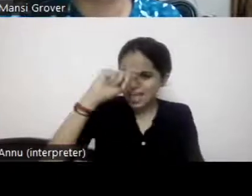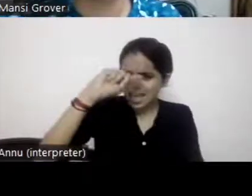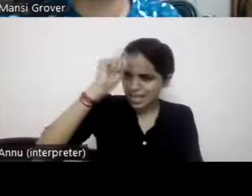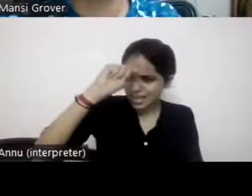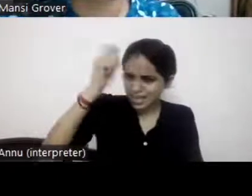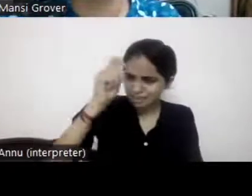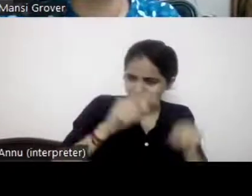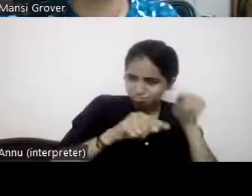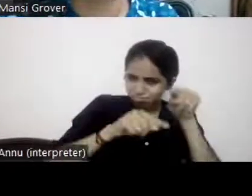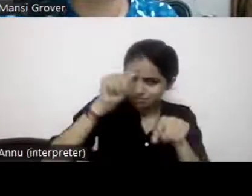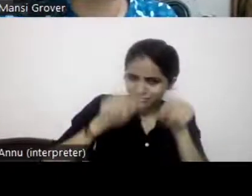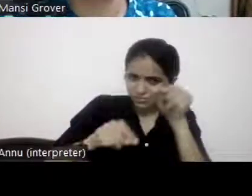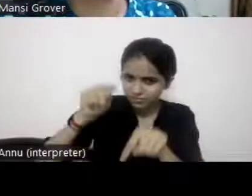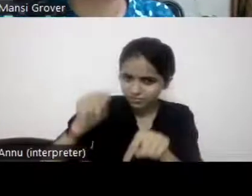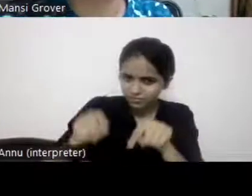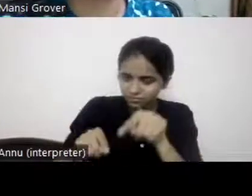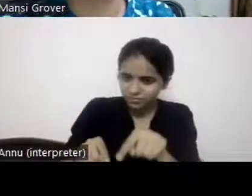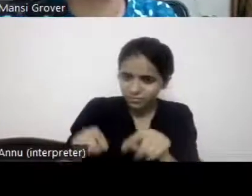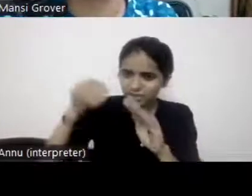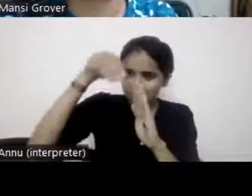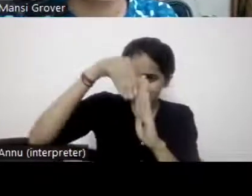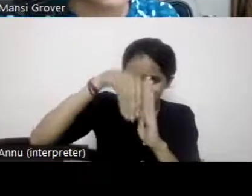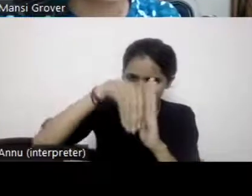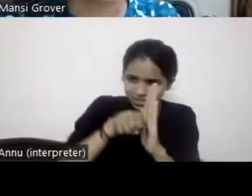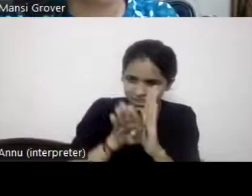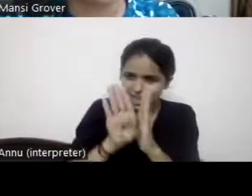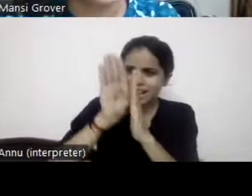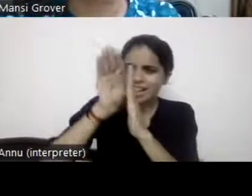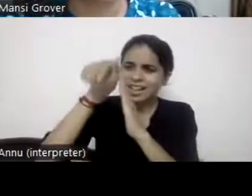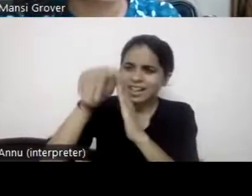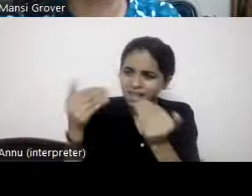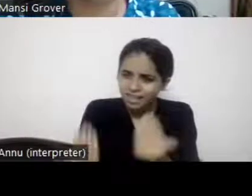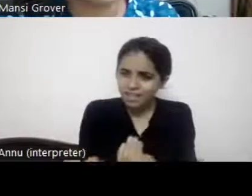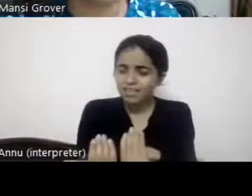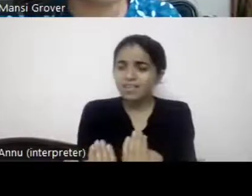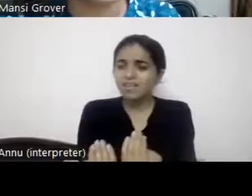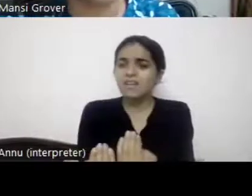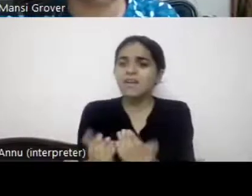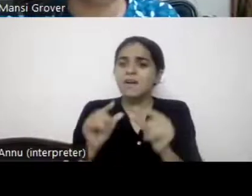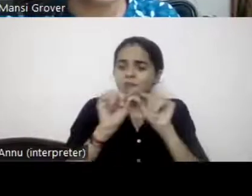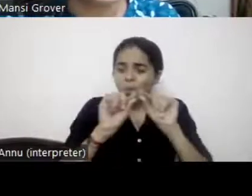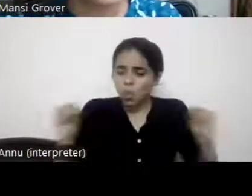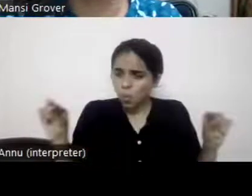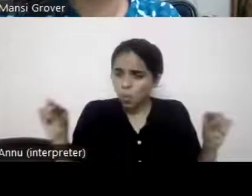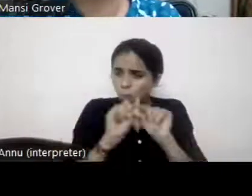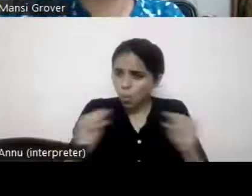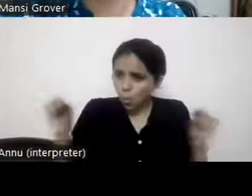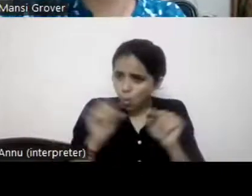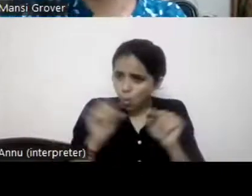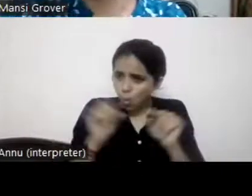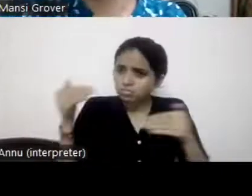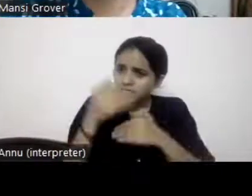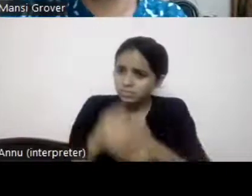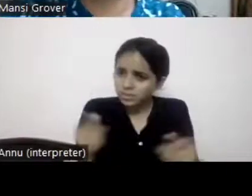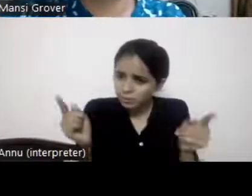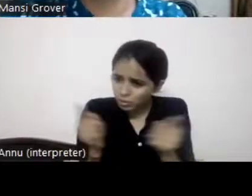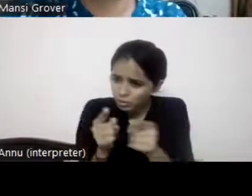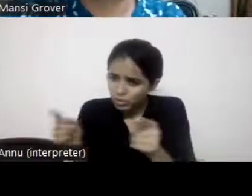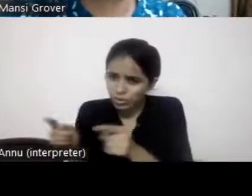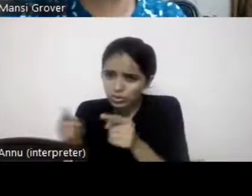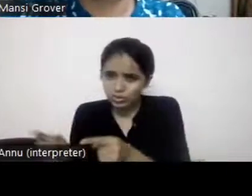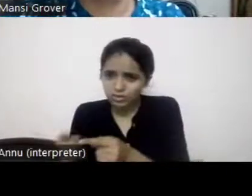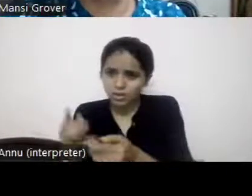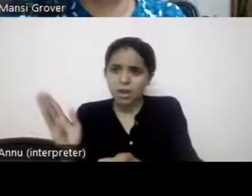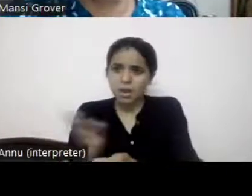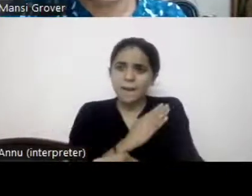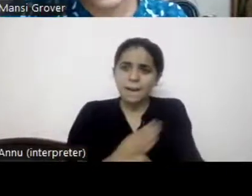by rising and falling that comes from the logic of breadth and the length of word. This is pure poetry